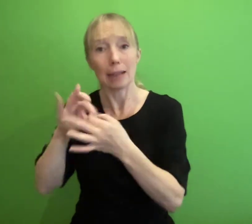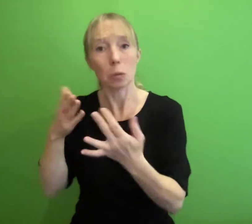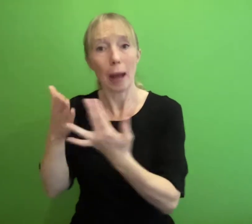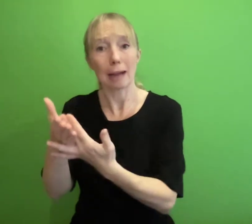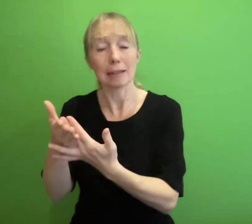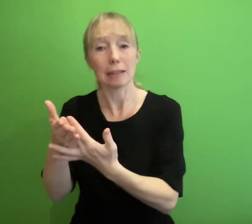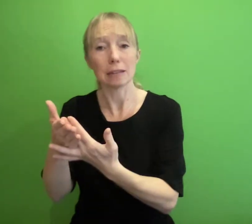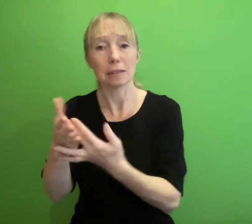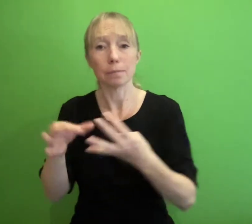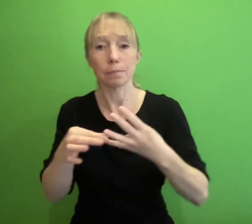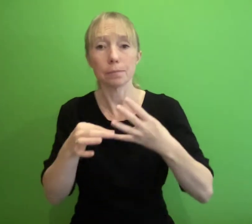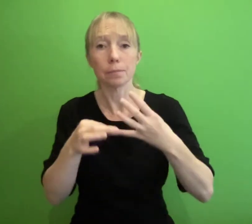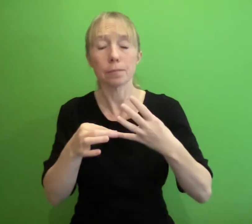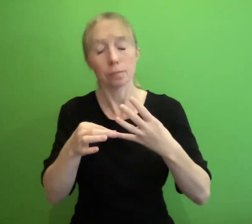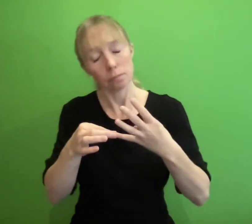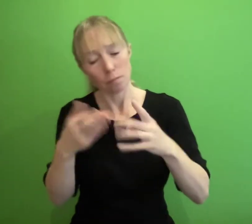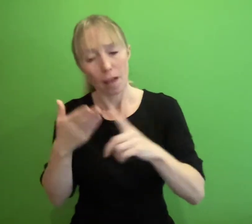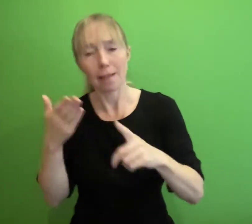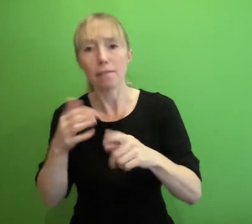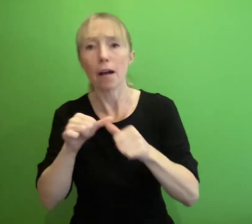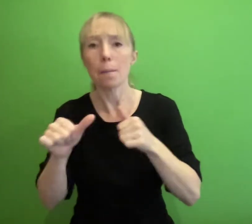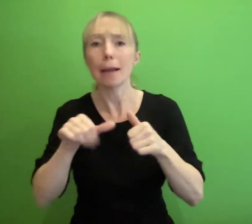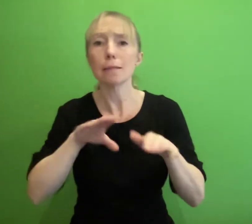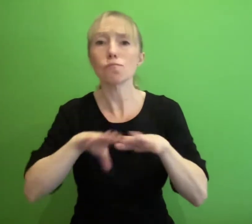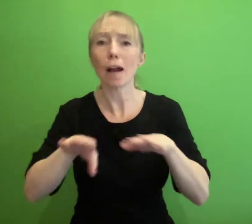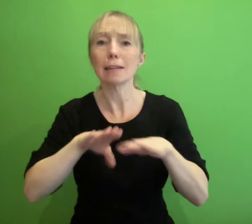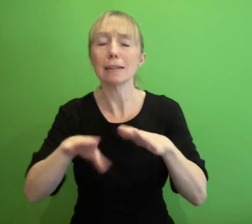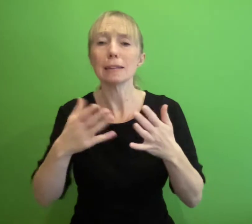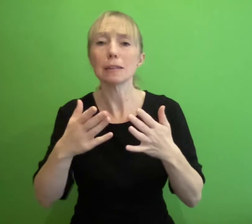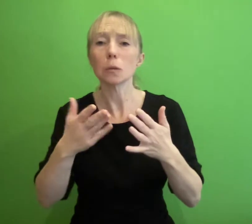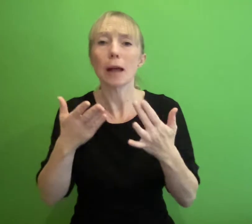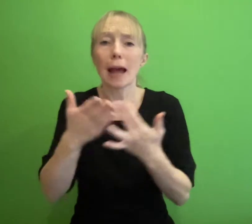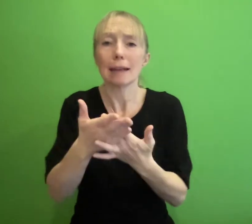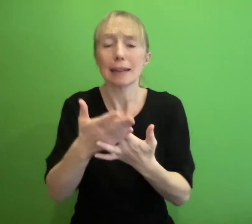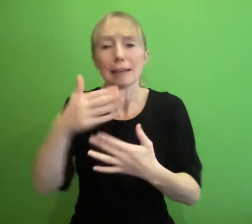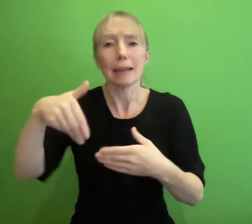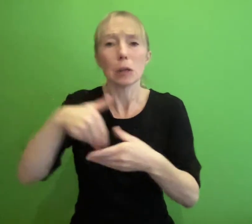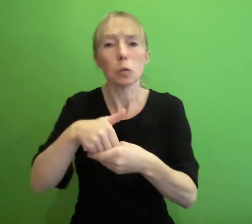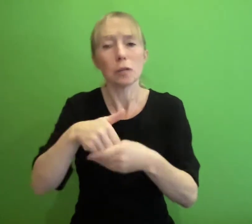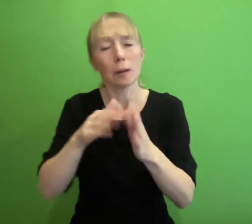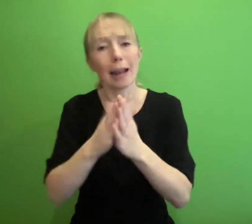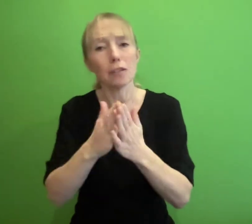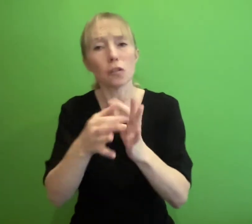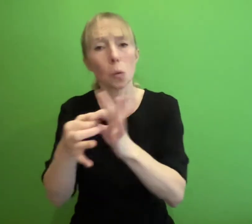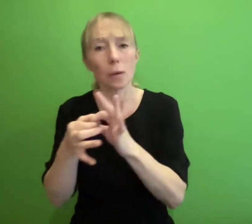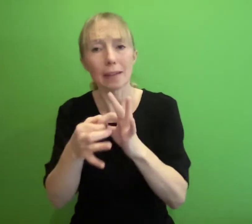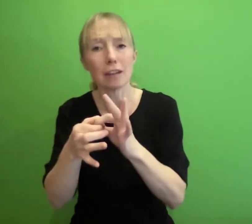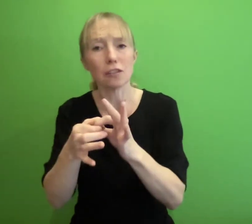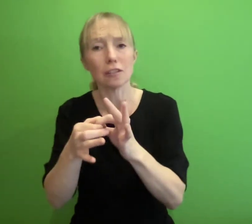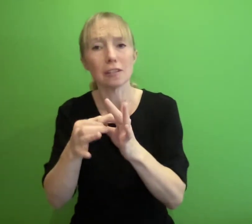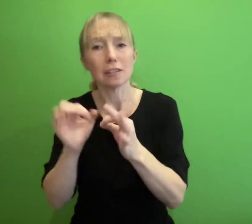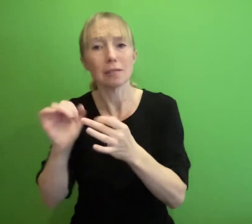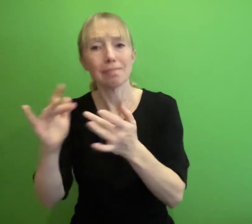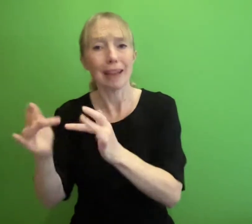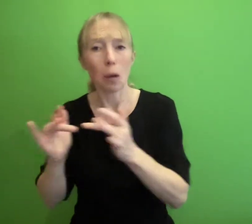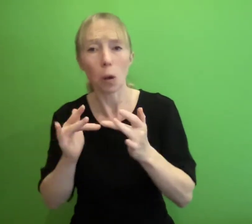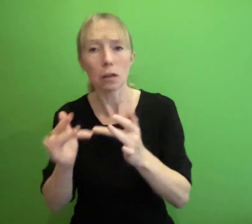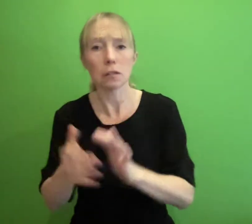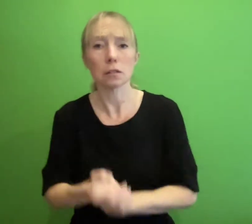Identify best practice on access and inclusion among literature organisations and networks. We